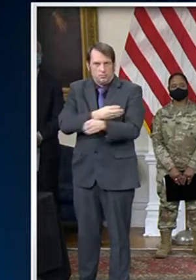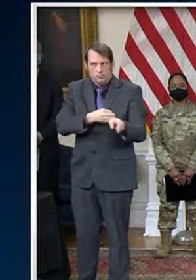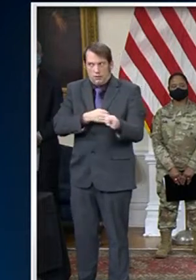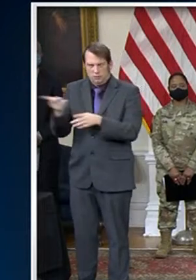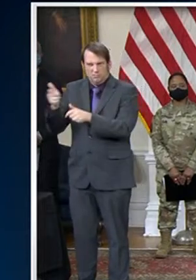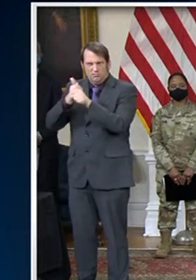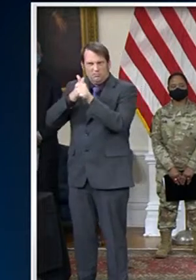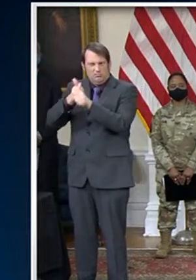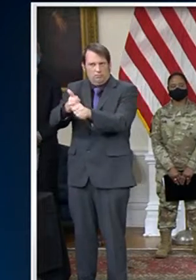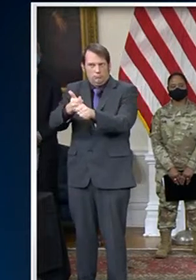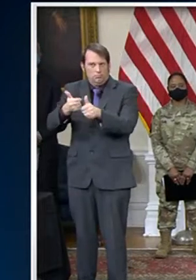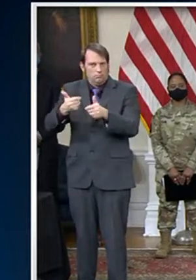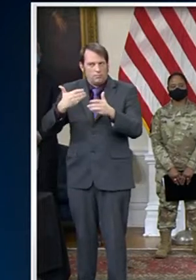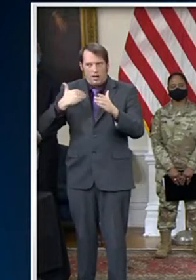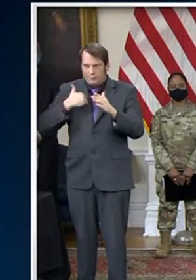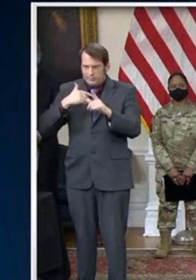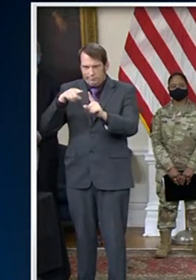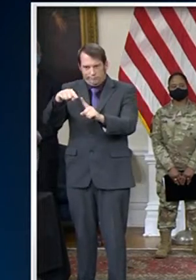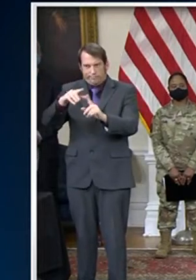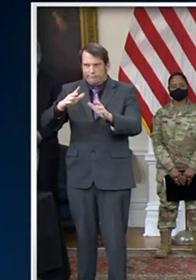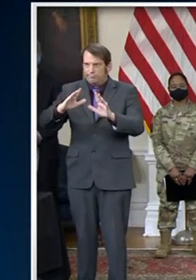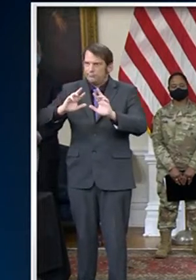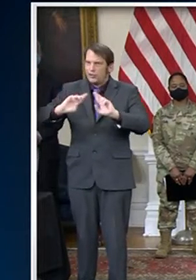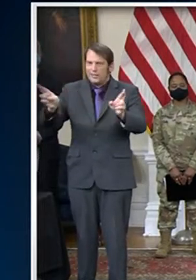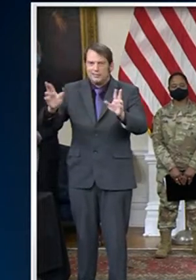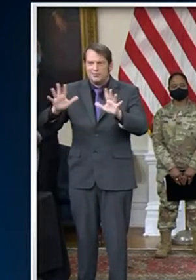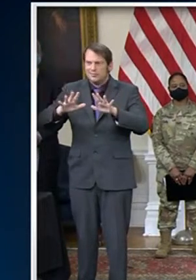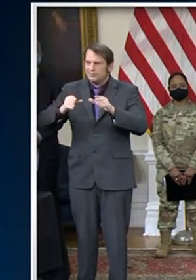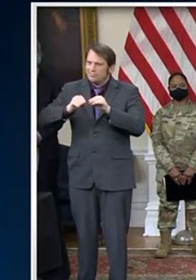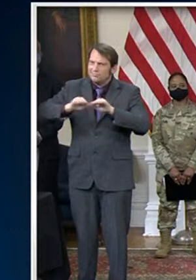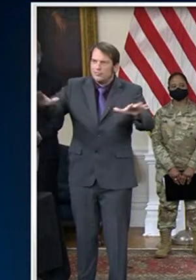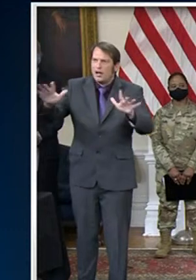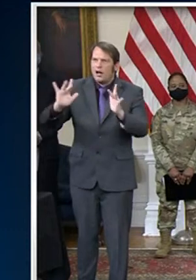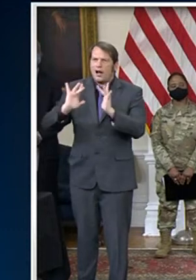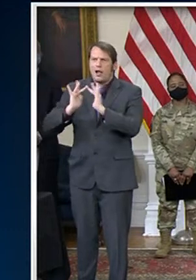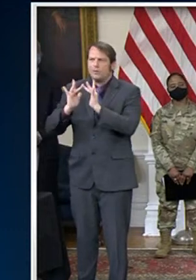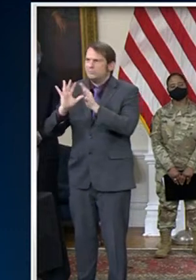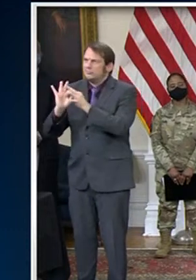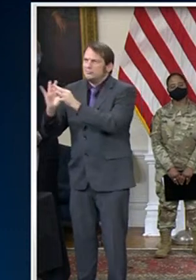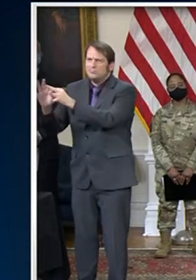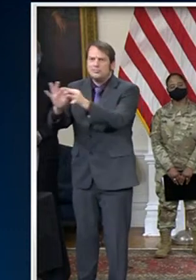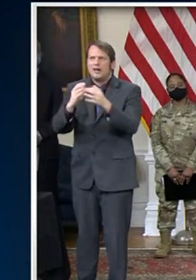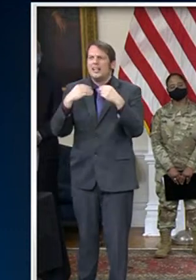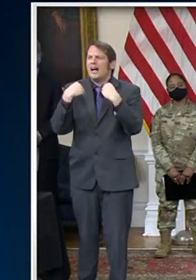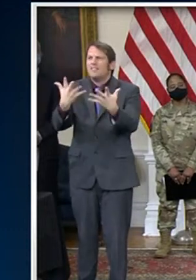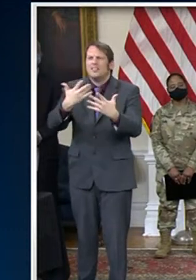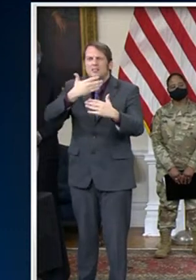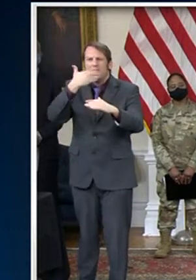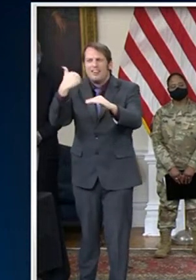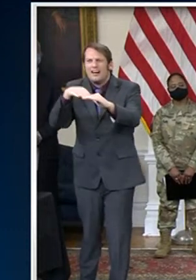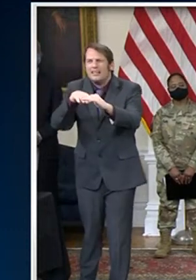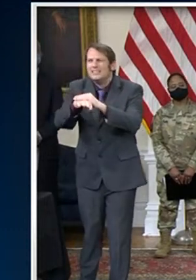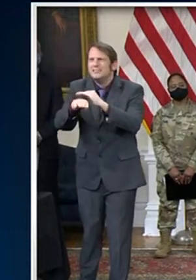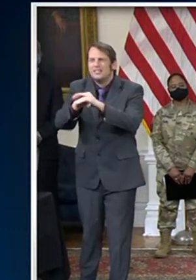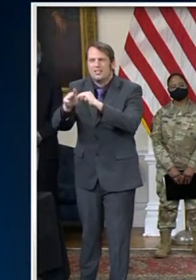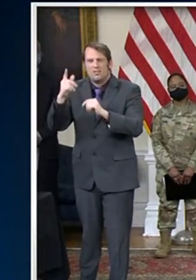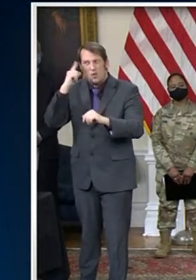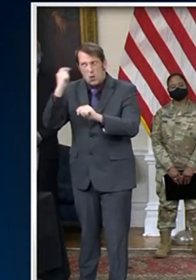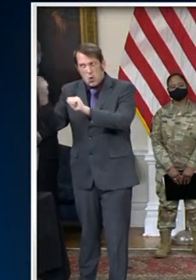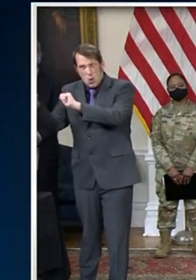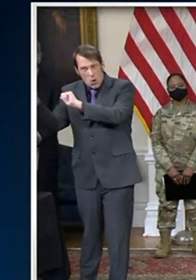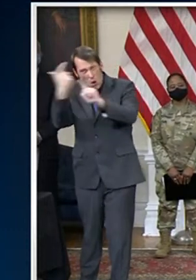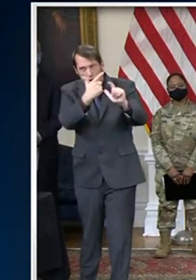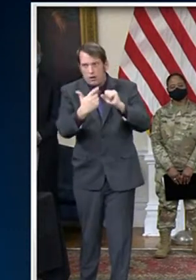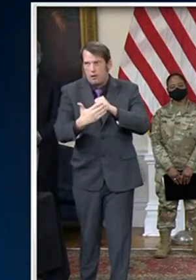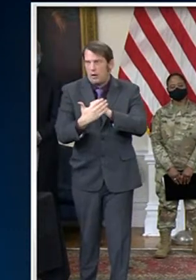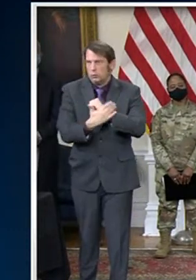network to ensure as many points of access as possible in each and every county.